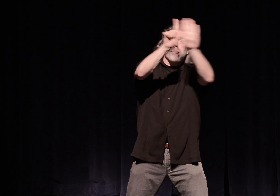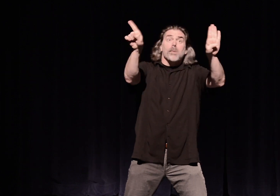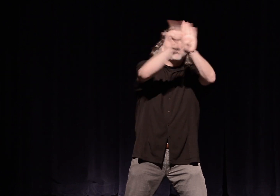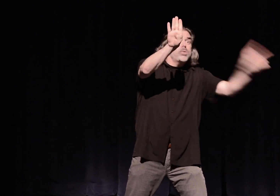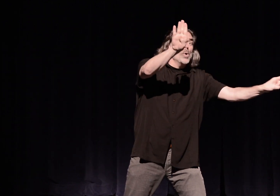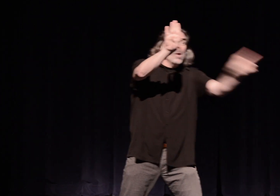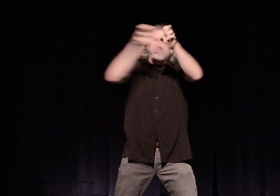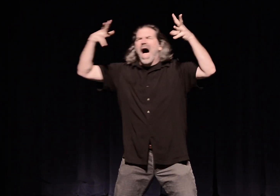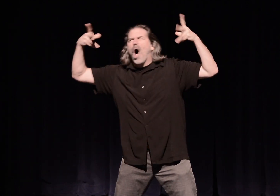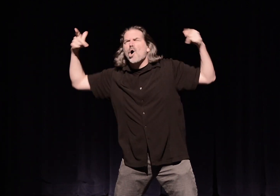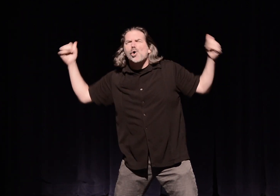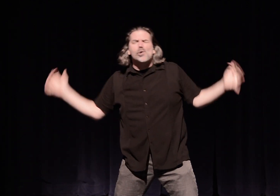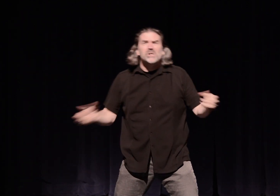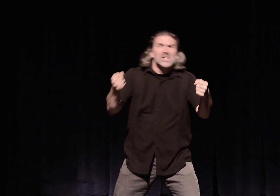Wipers, cleared.